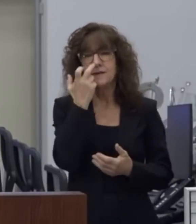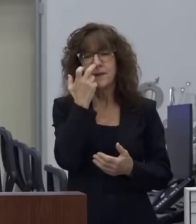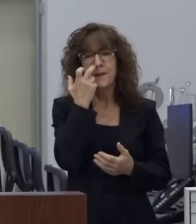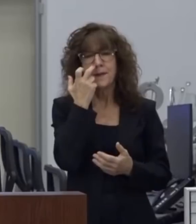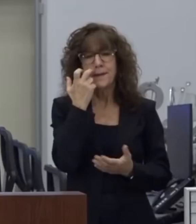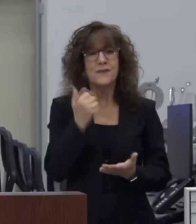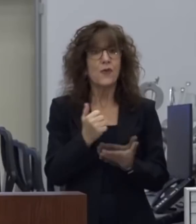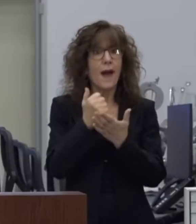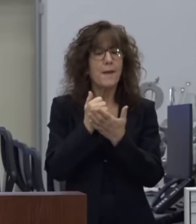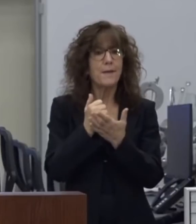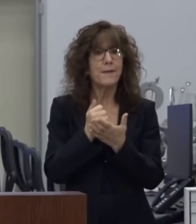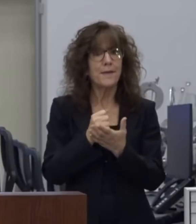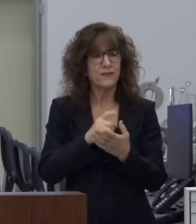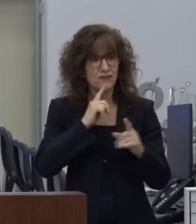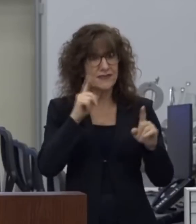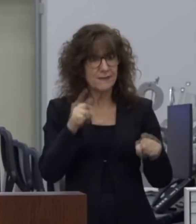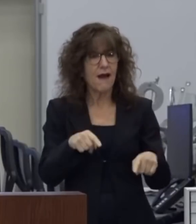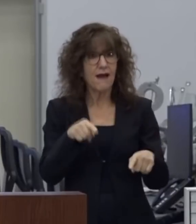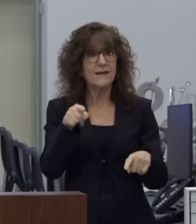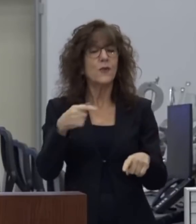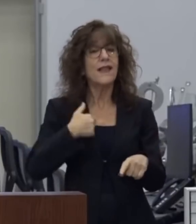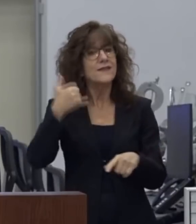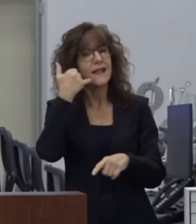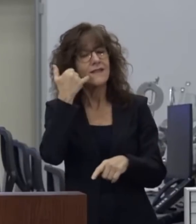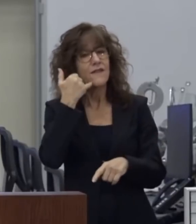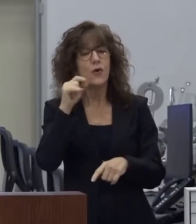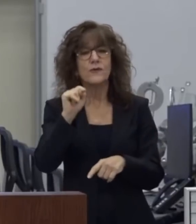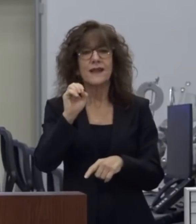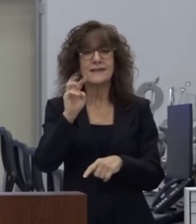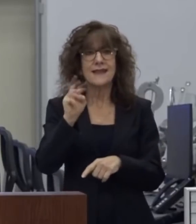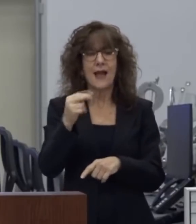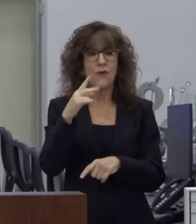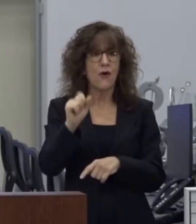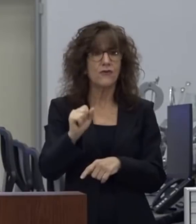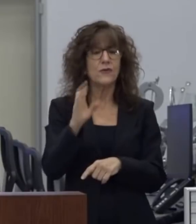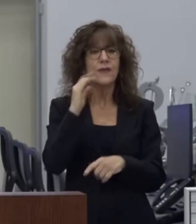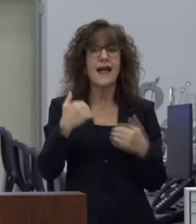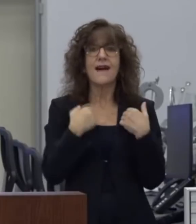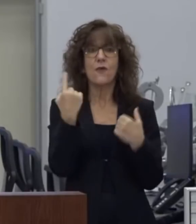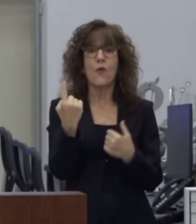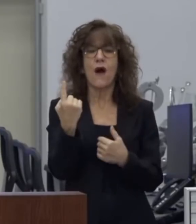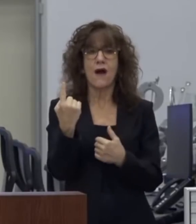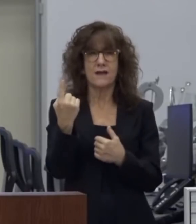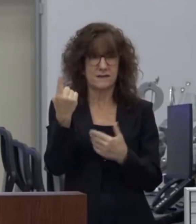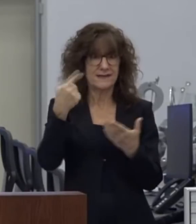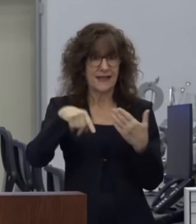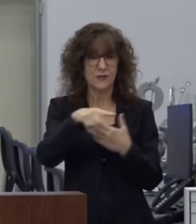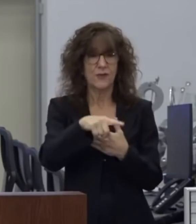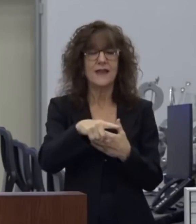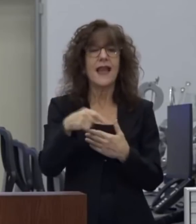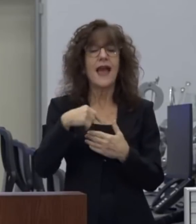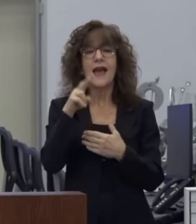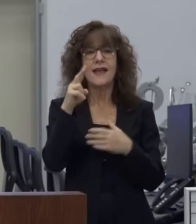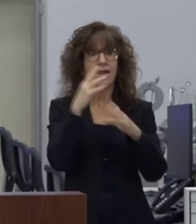the concerns of our residents, we're going to hold telephone town halls. There will be one scheduled, for example, this upcoming week, as well as